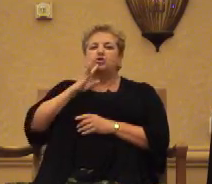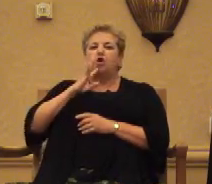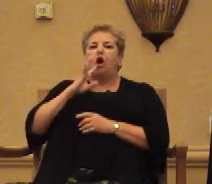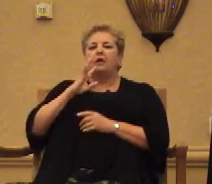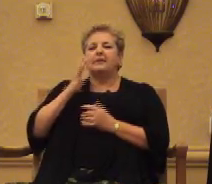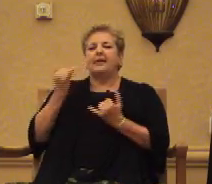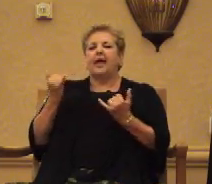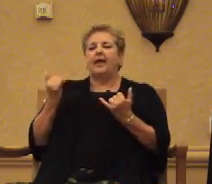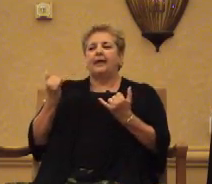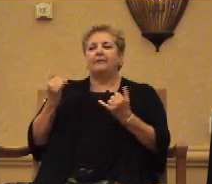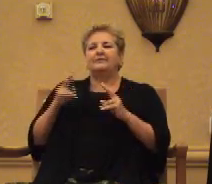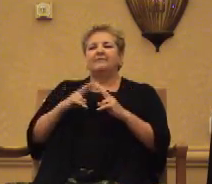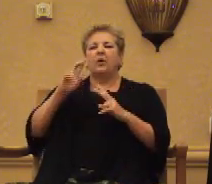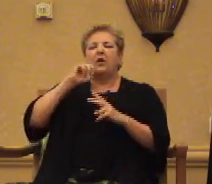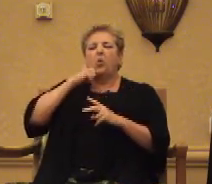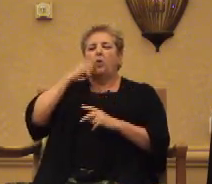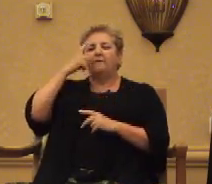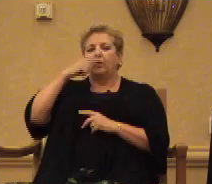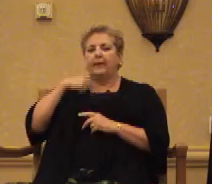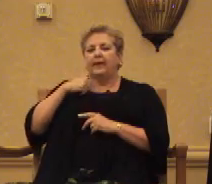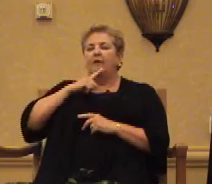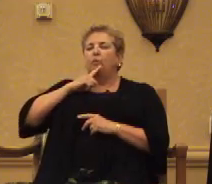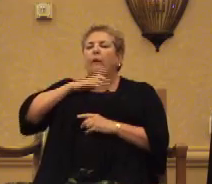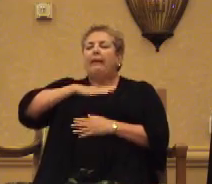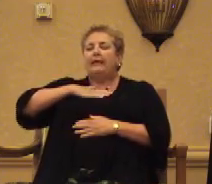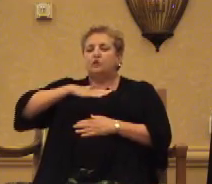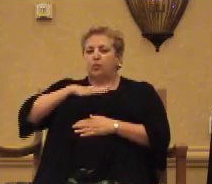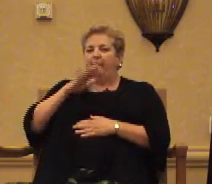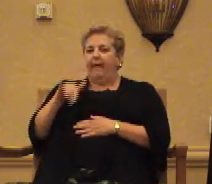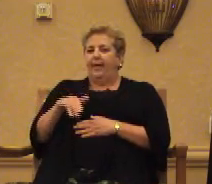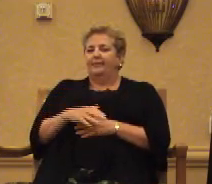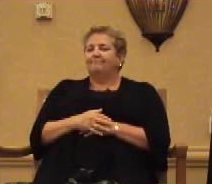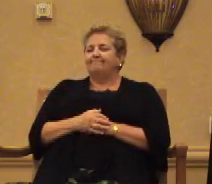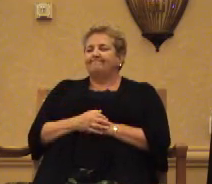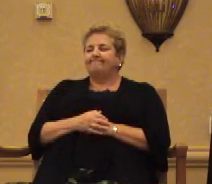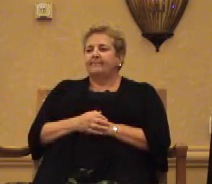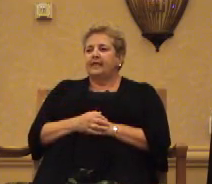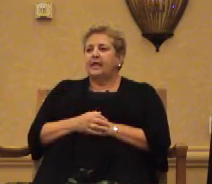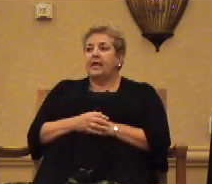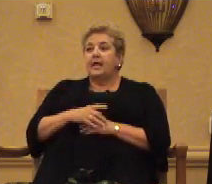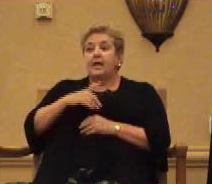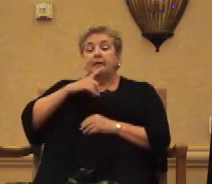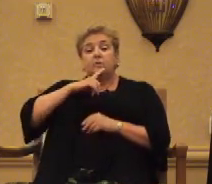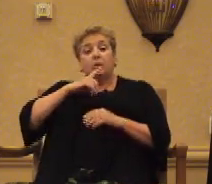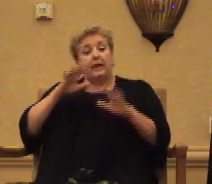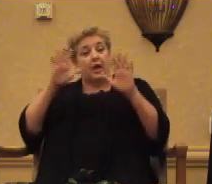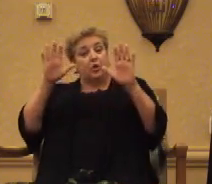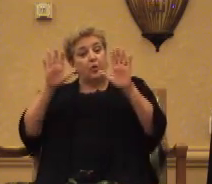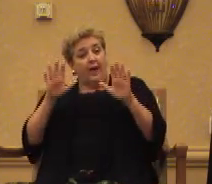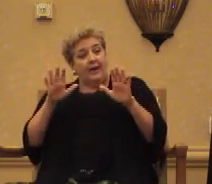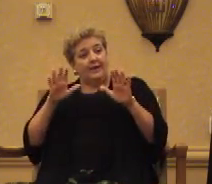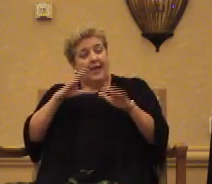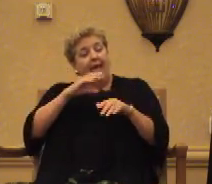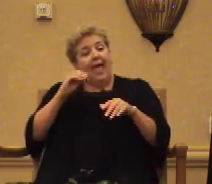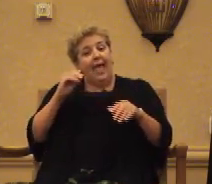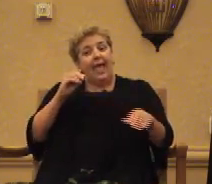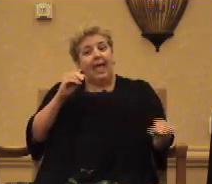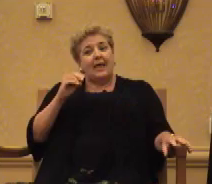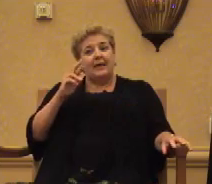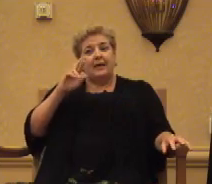it was very cool for me. I really enjoyed it. And, it's been a great, and Ralph's four-step, Ralph's